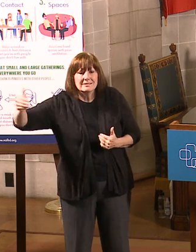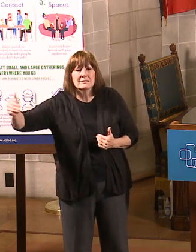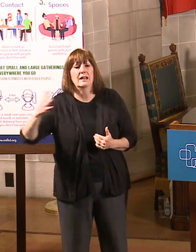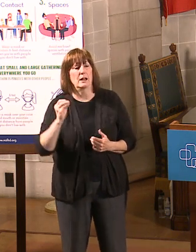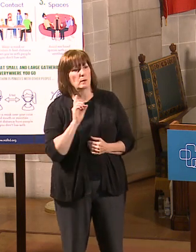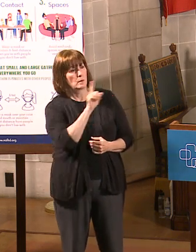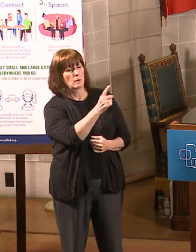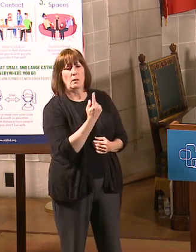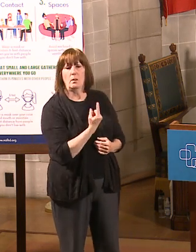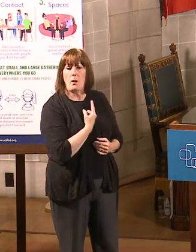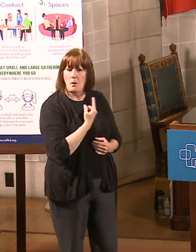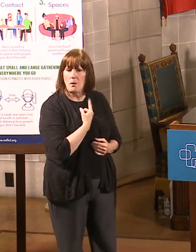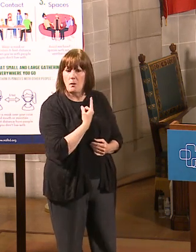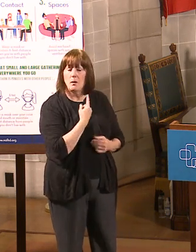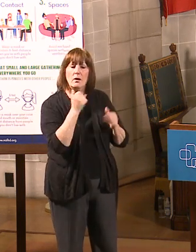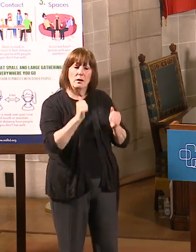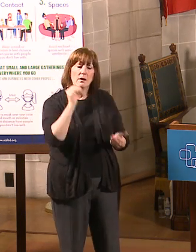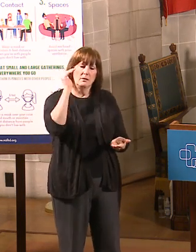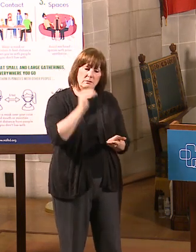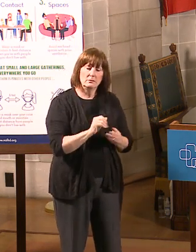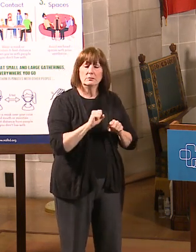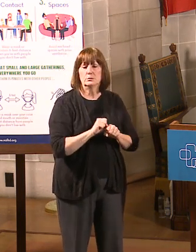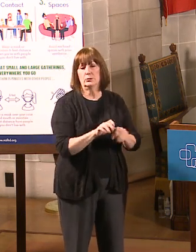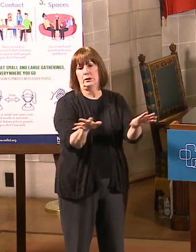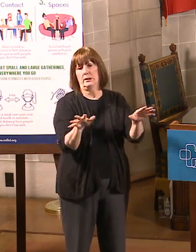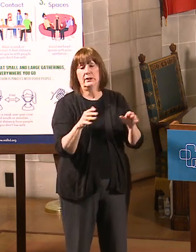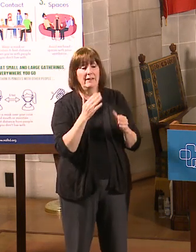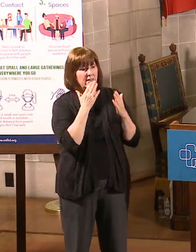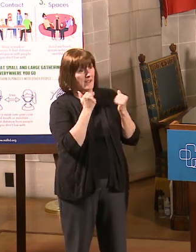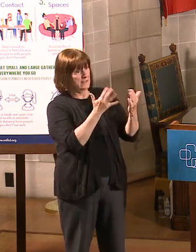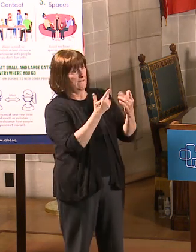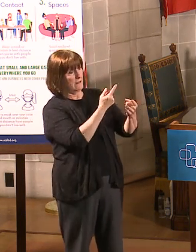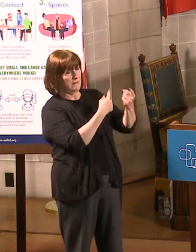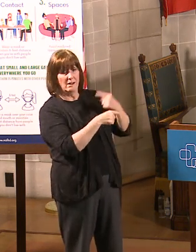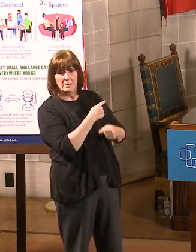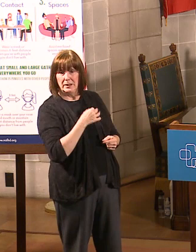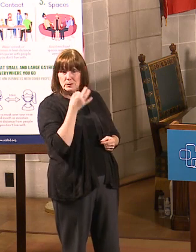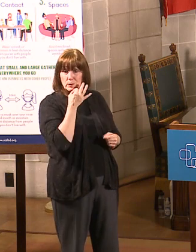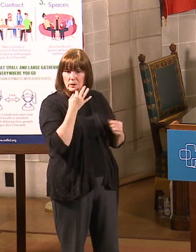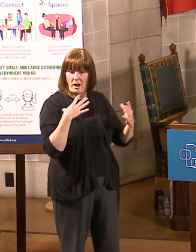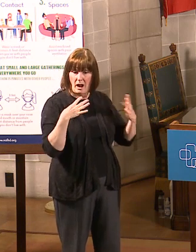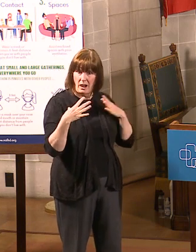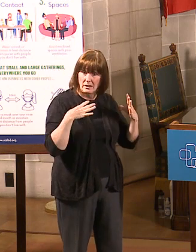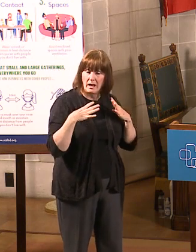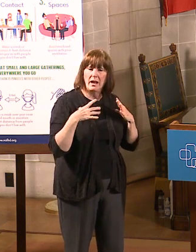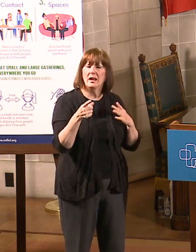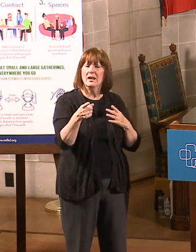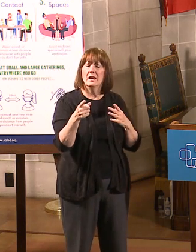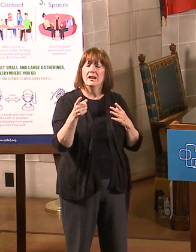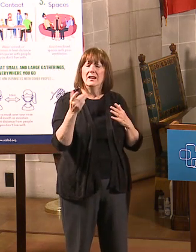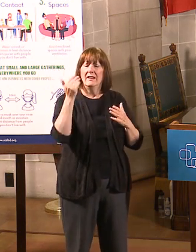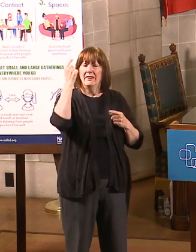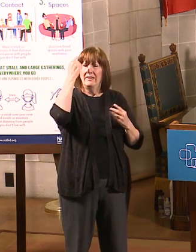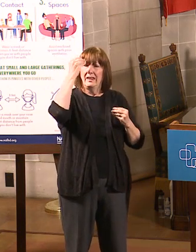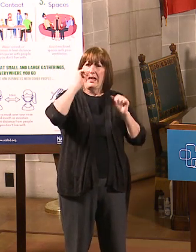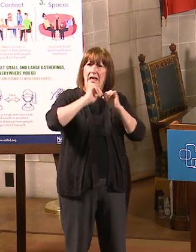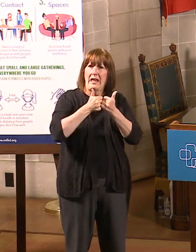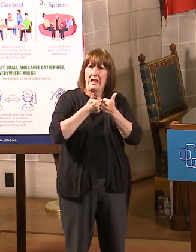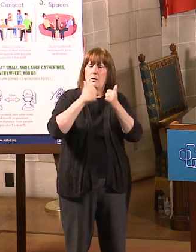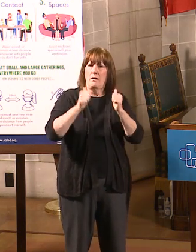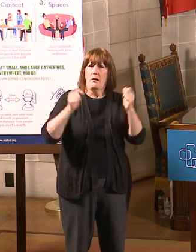slow the spread of the virus. And certainly, again, with the Thanksgiving holiday approaching, encourage people to rethink holiday plans to reduce the size of